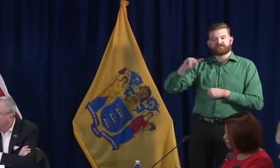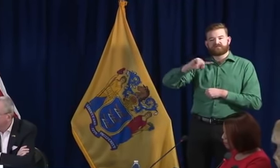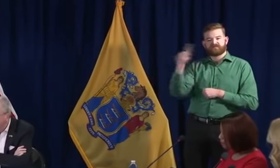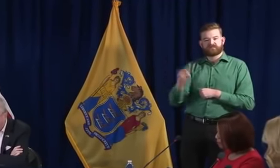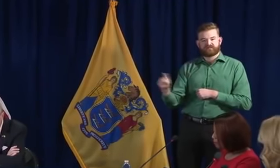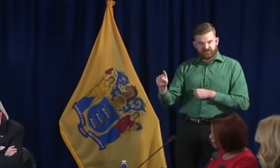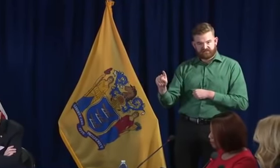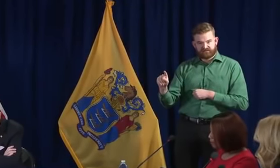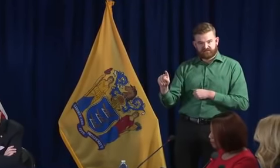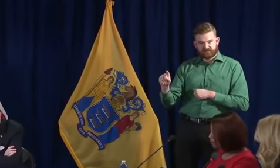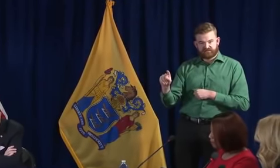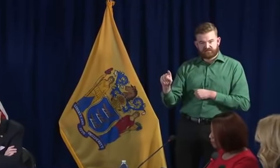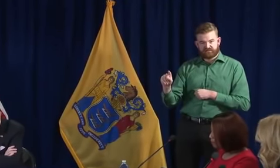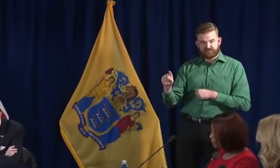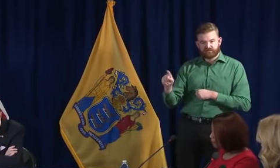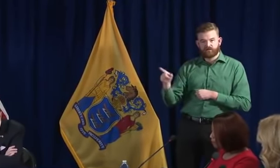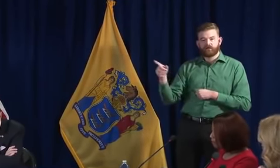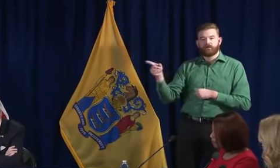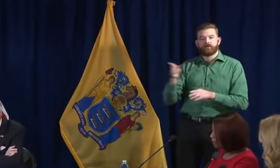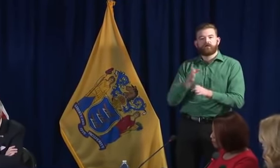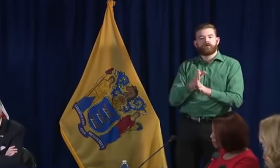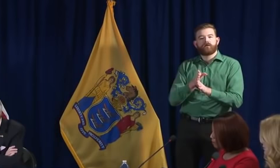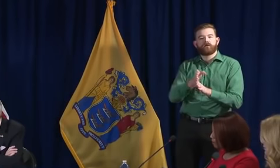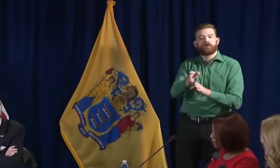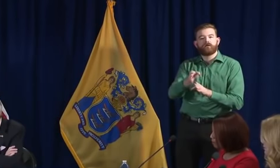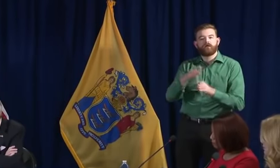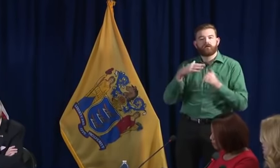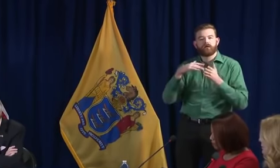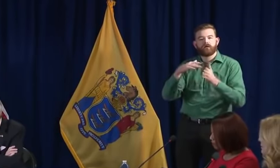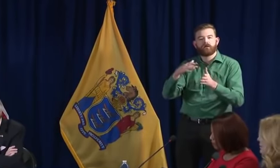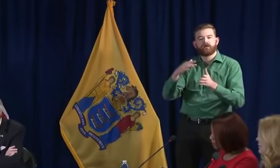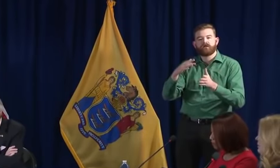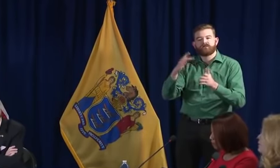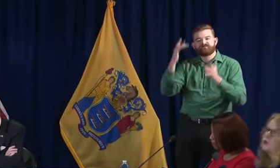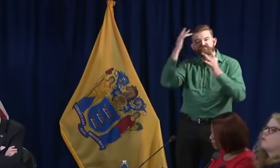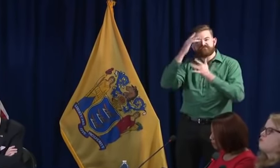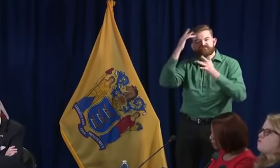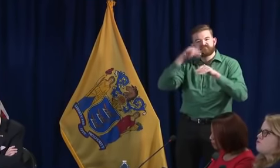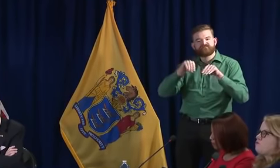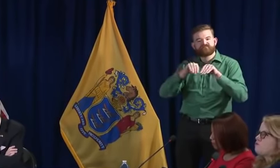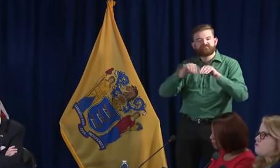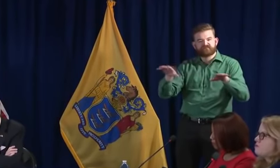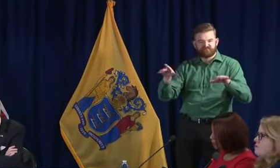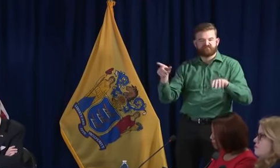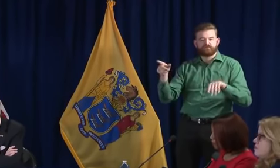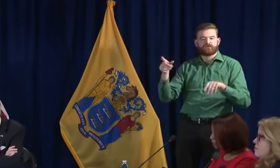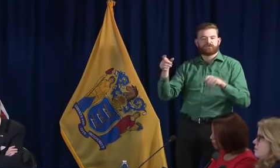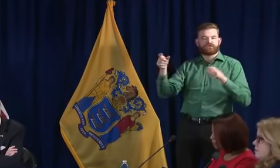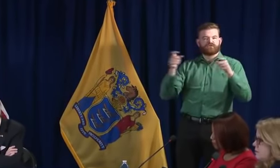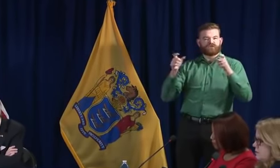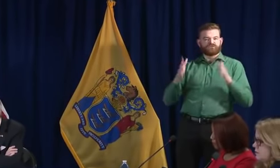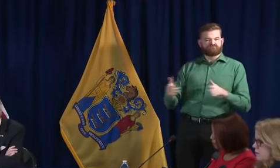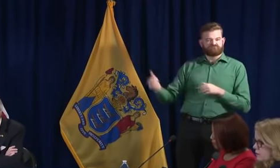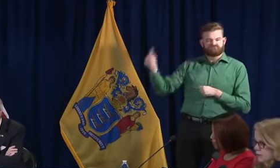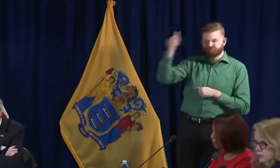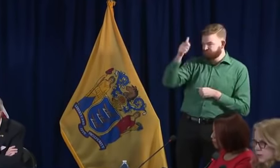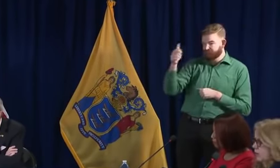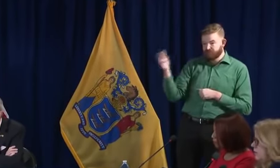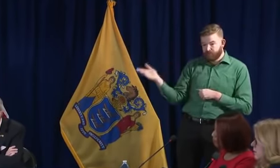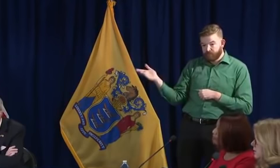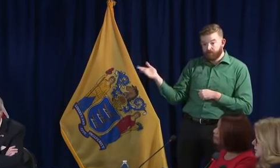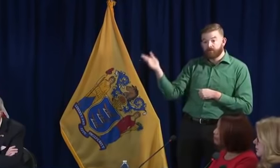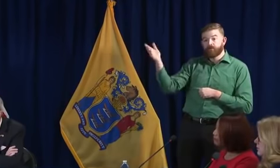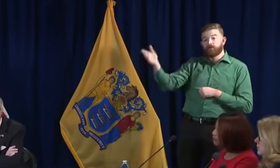the Department of Health. Dr. Lifshitz, it's great to have you here. And Assistant Commissioner, the guy we're familiar with, Chris Newworth,